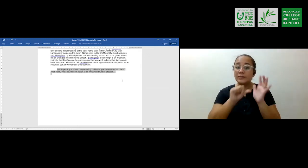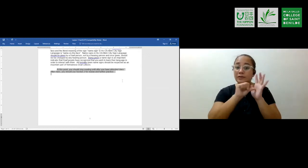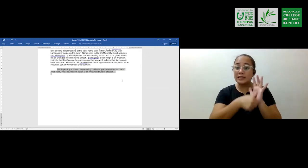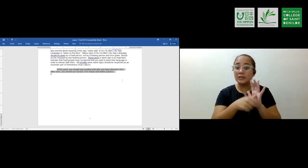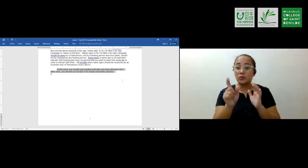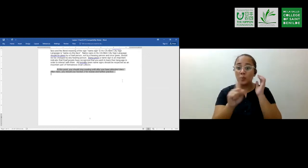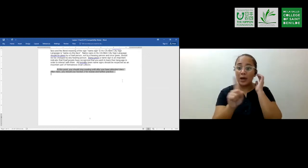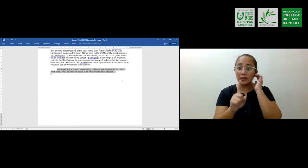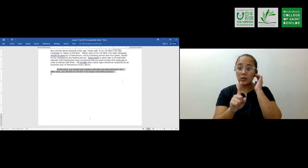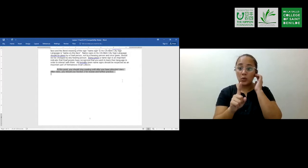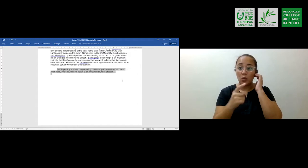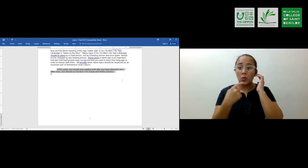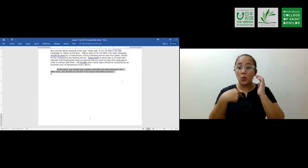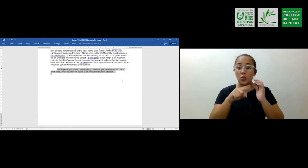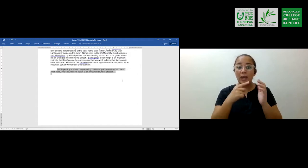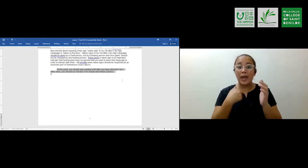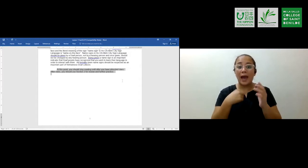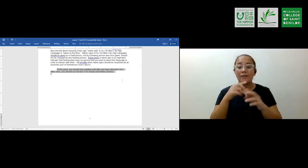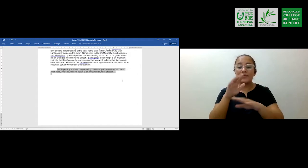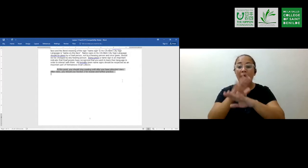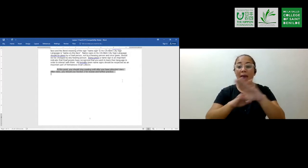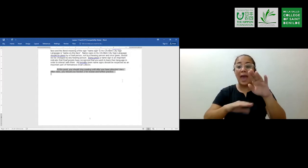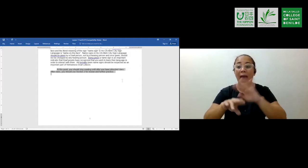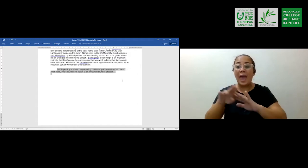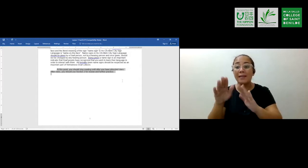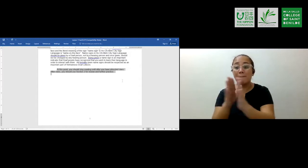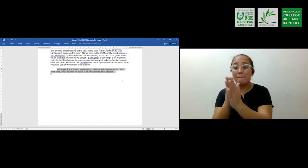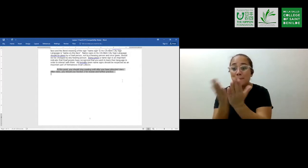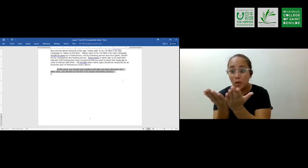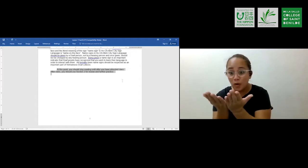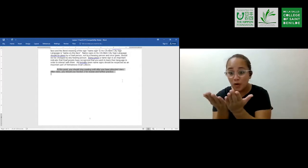with a handbook, not a textbook.